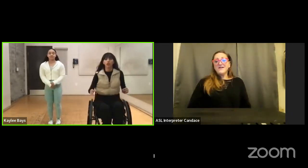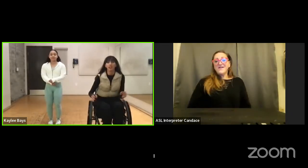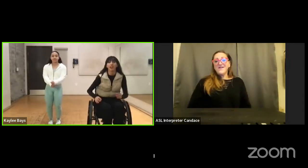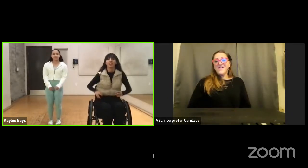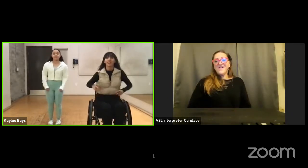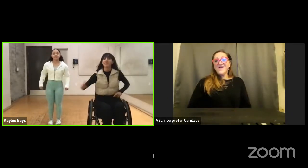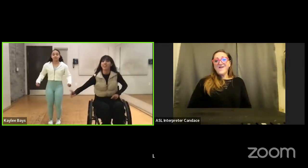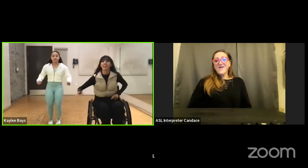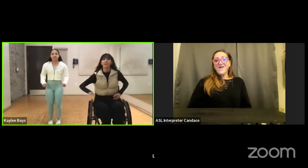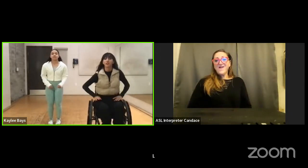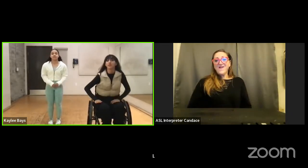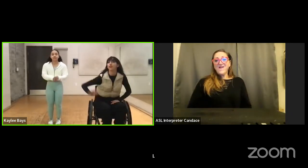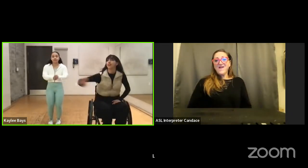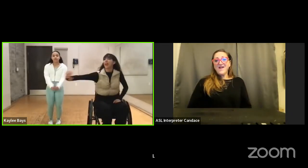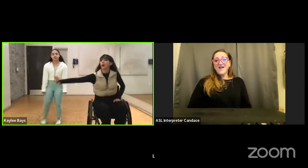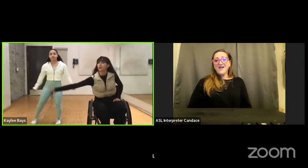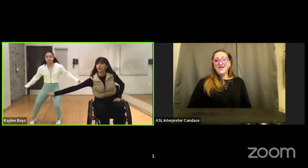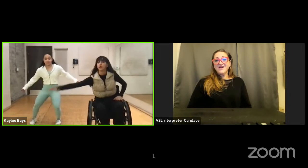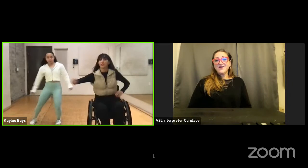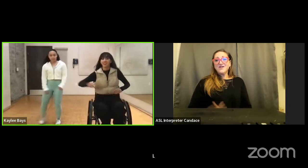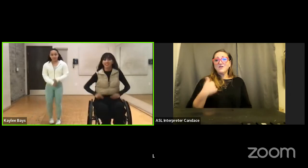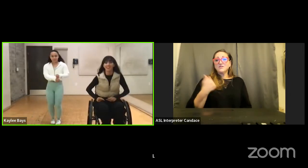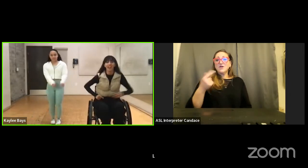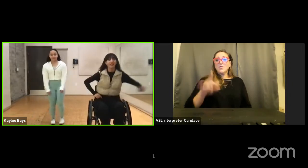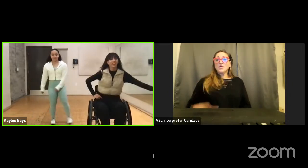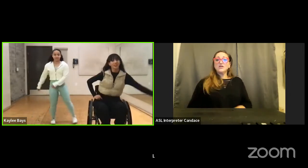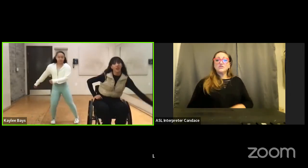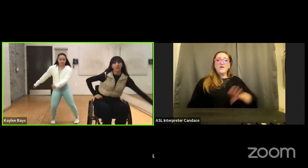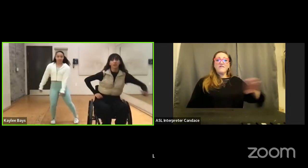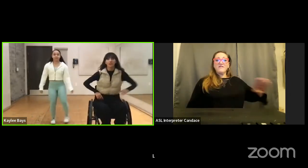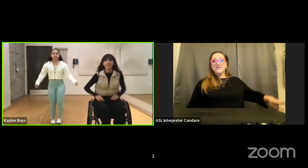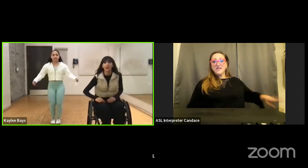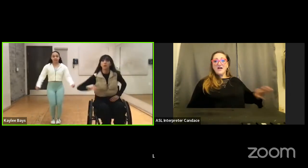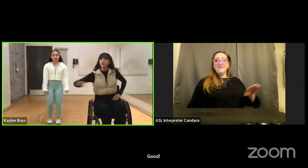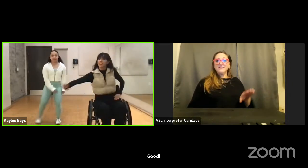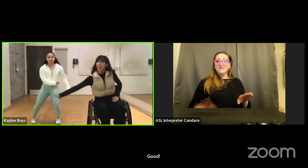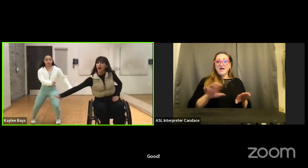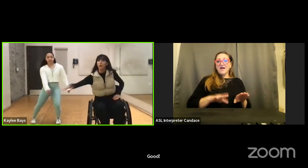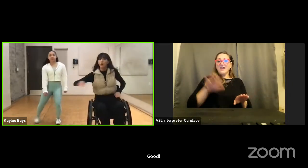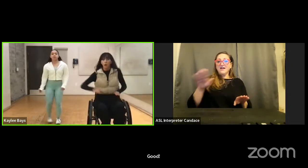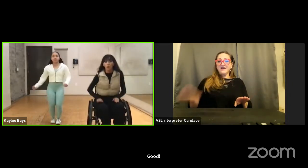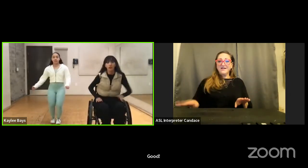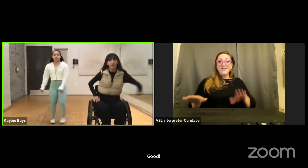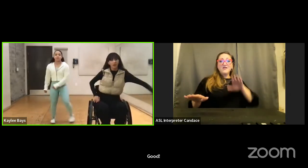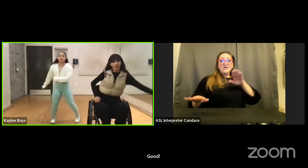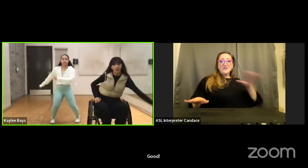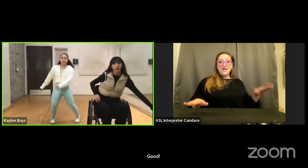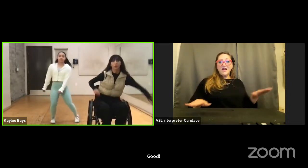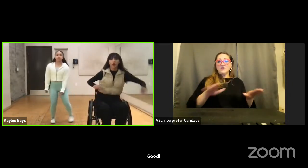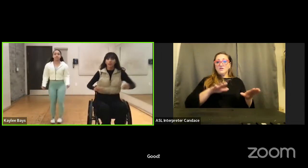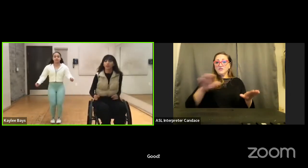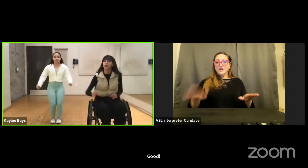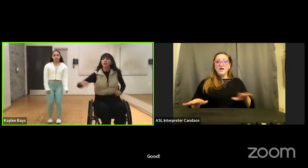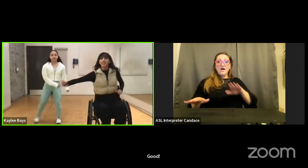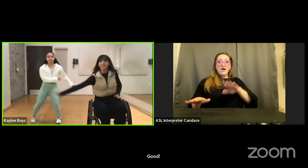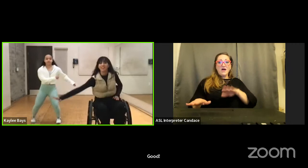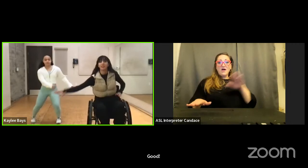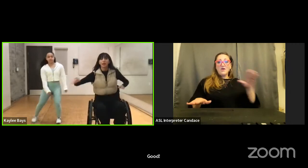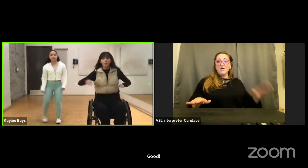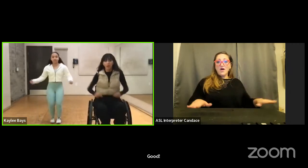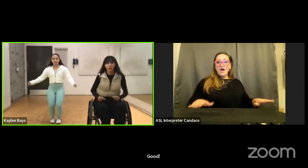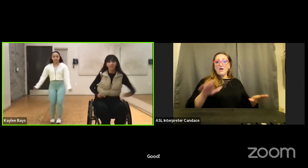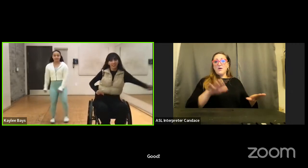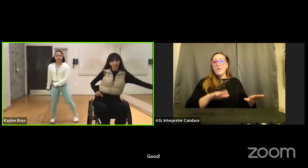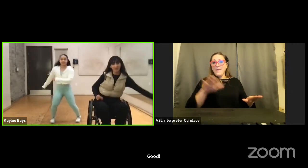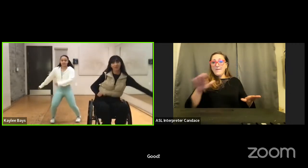Good. We're going to take the foot up to the side. You're stepping out with your foot on your